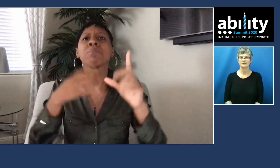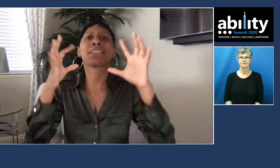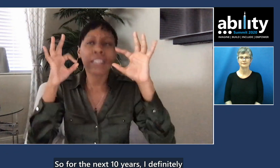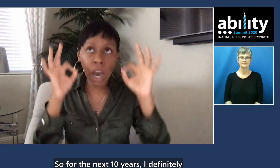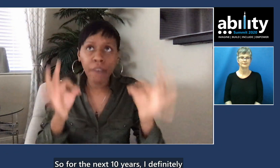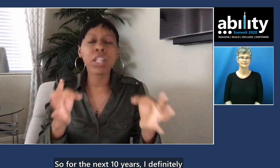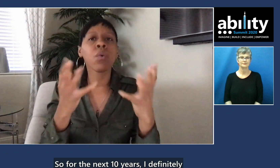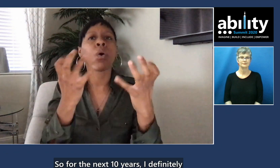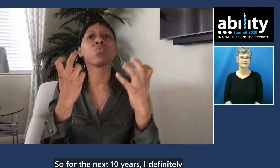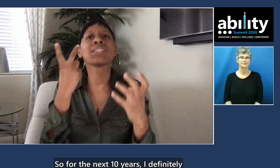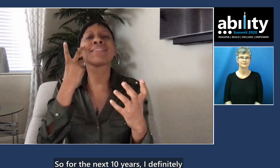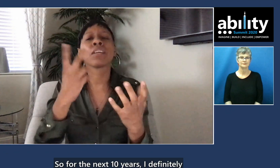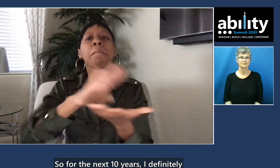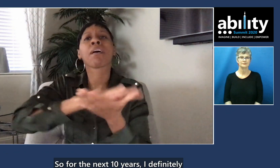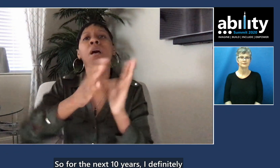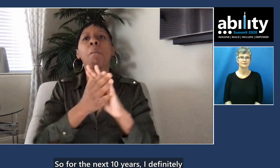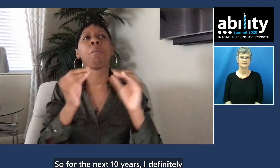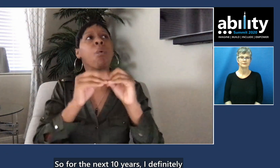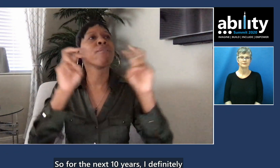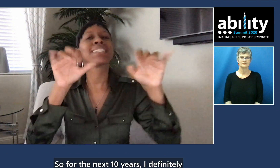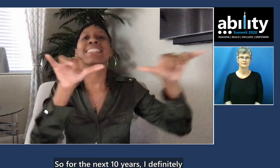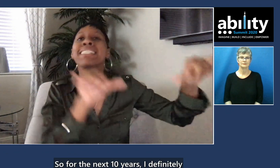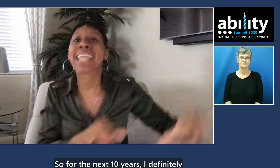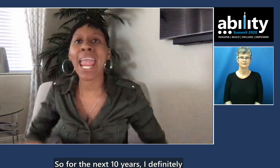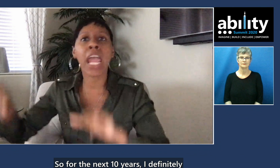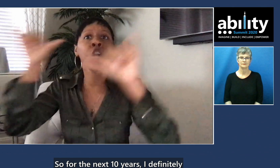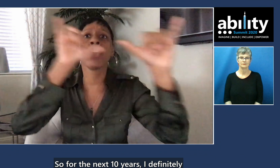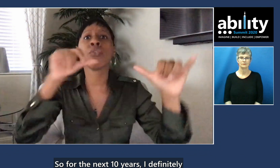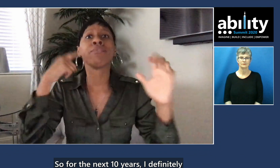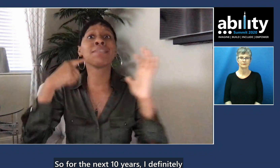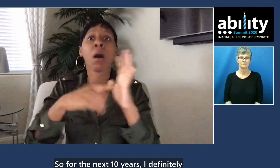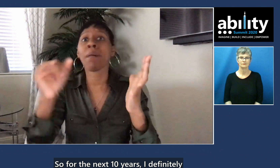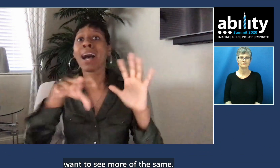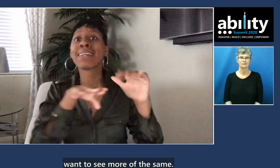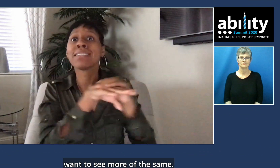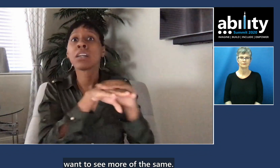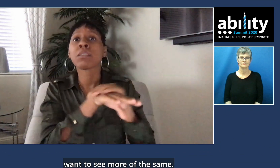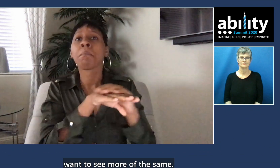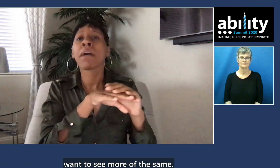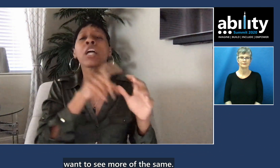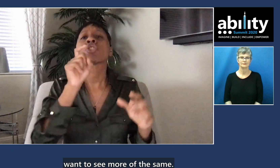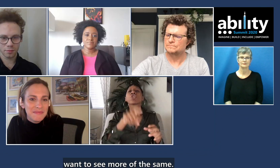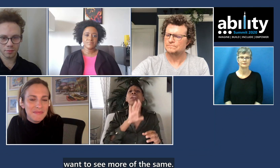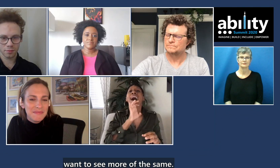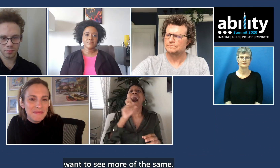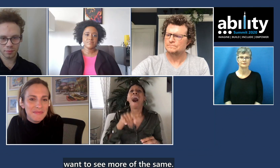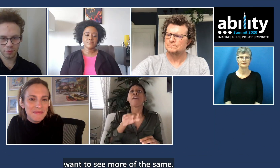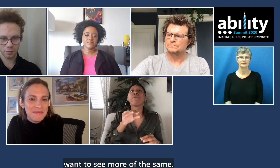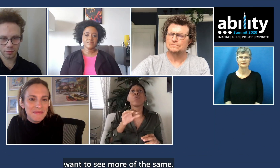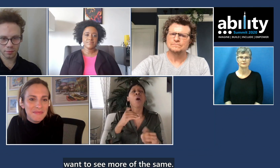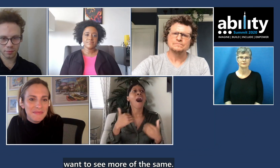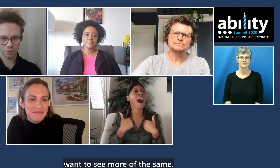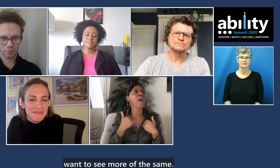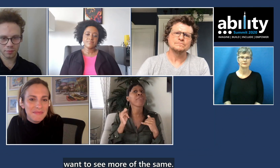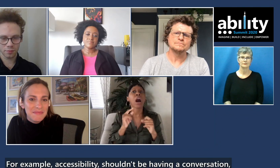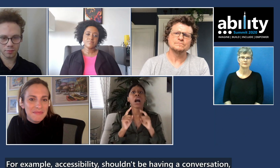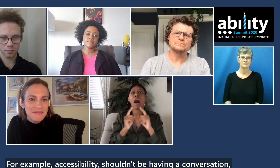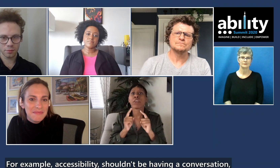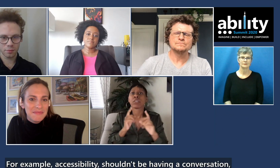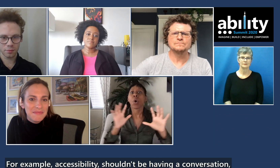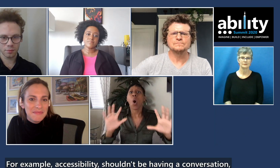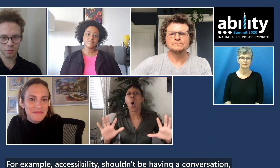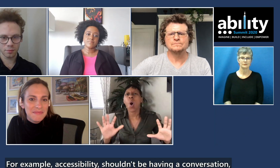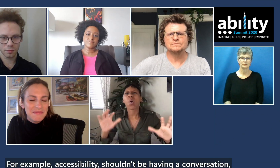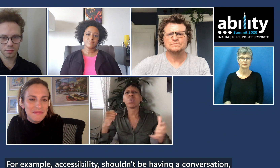next 10 years, I definitely want to see more of the same. For example, accessibility